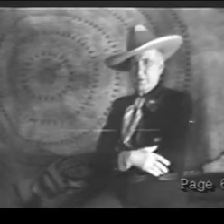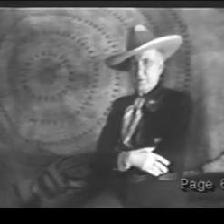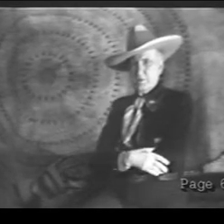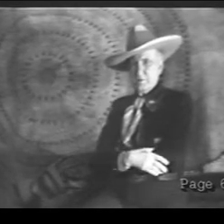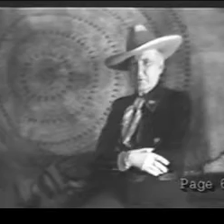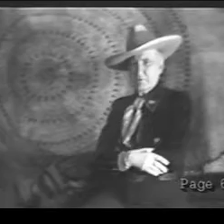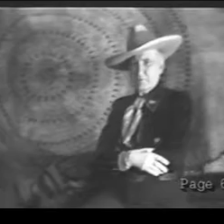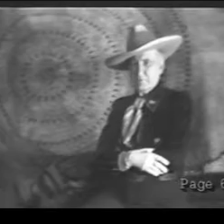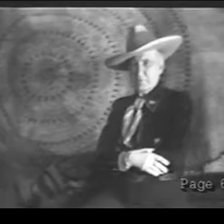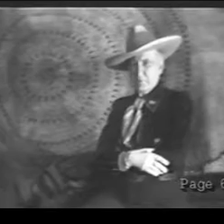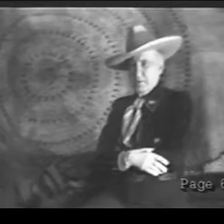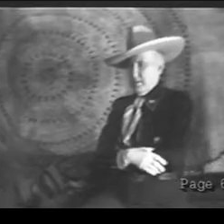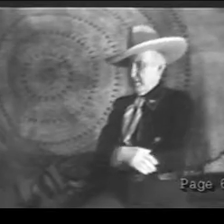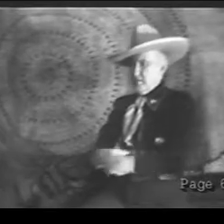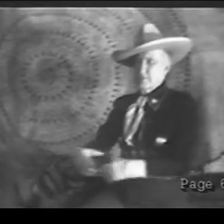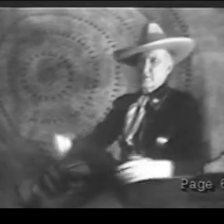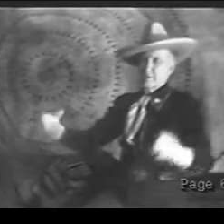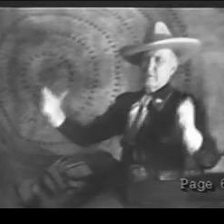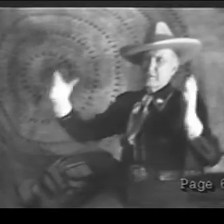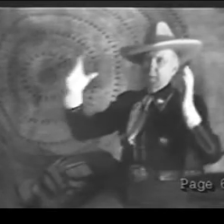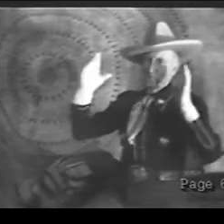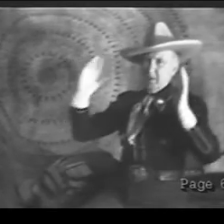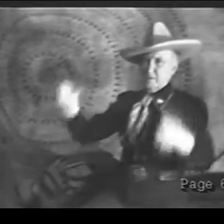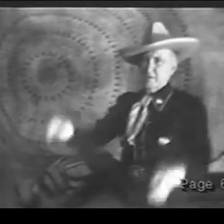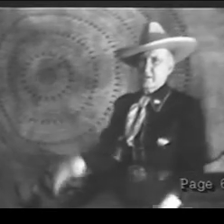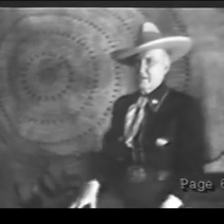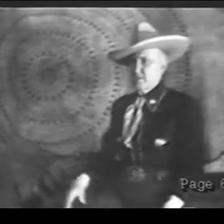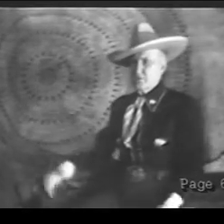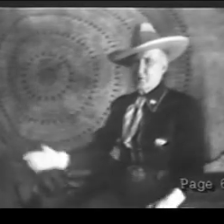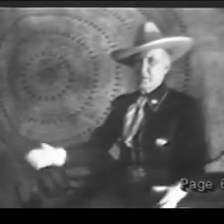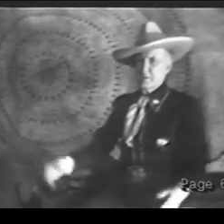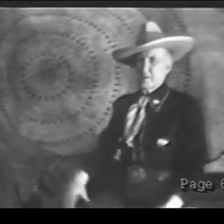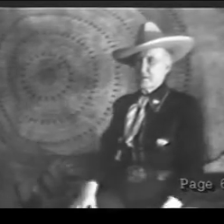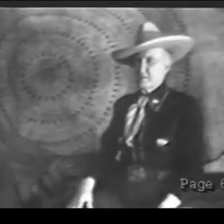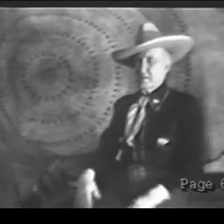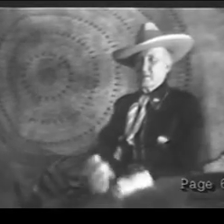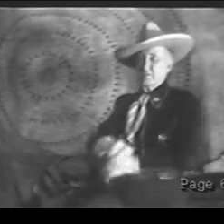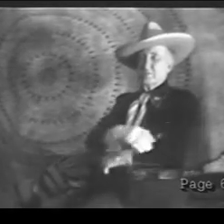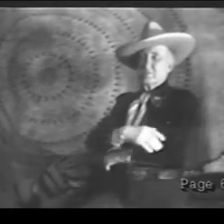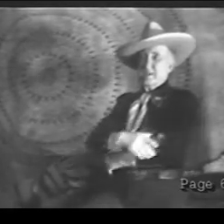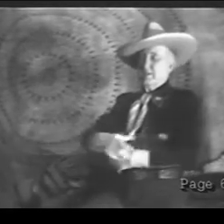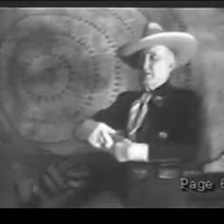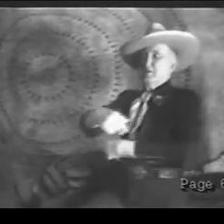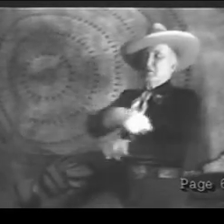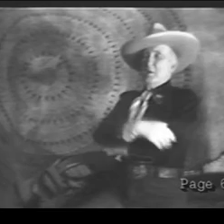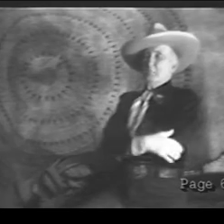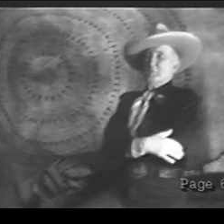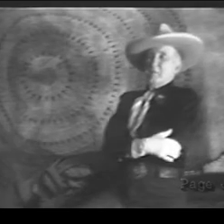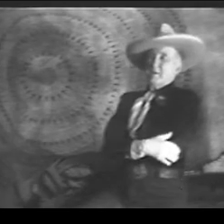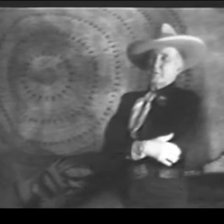place you wanted to exhibit them. And then here's this fellow running up and down, tearing his hair, screaming at the Indians, and the Indians are just standing there, wrapped in their blankets, paying